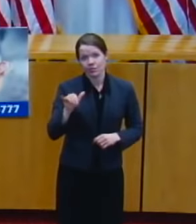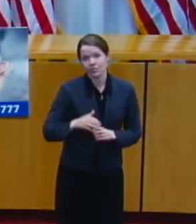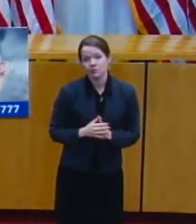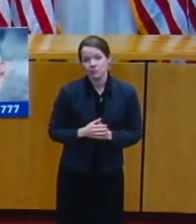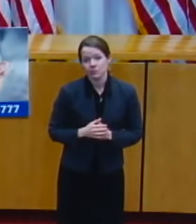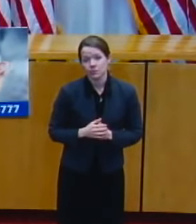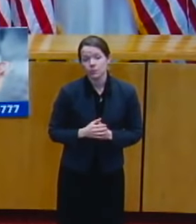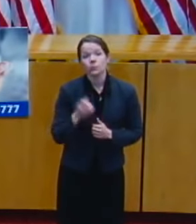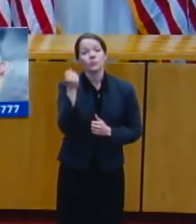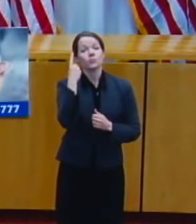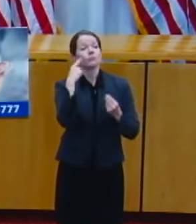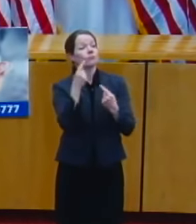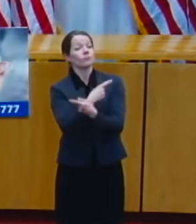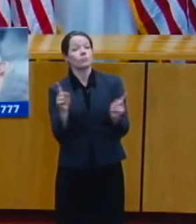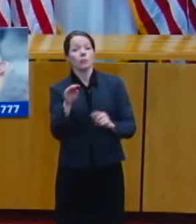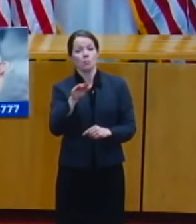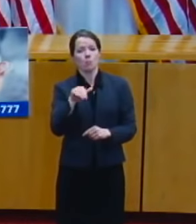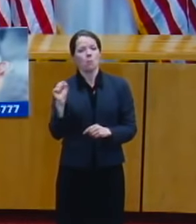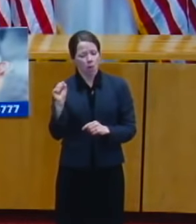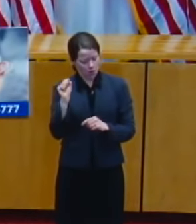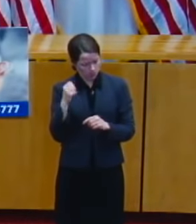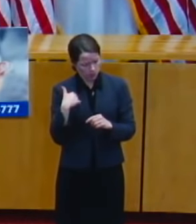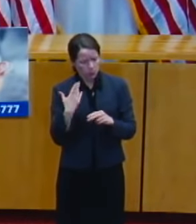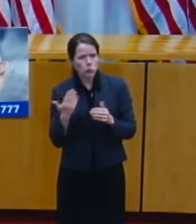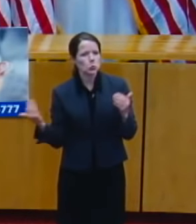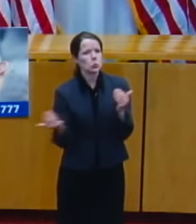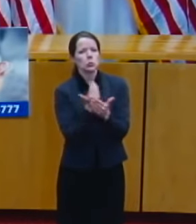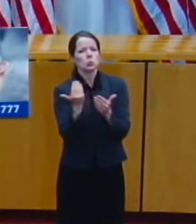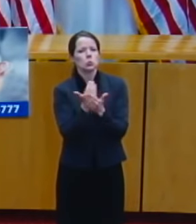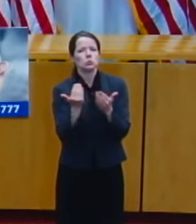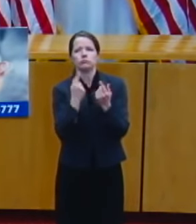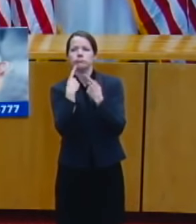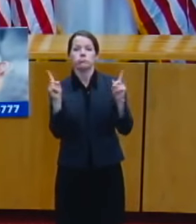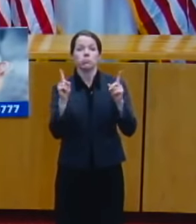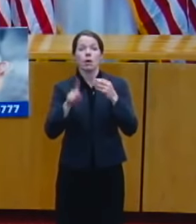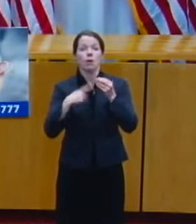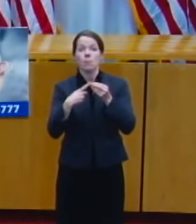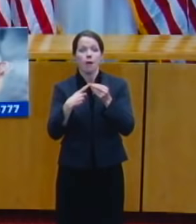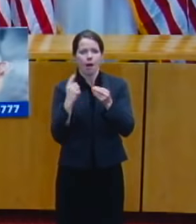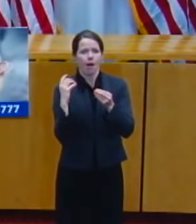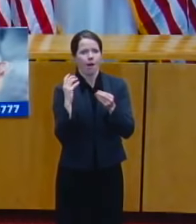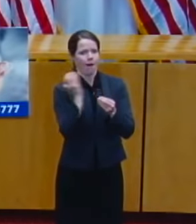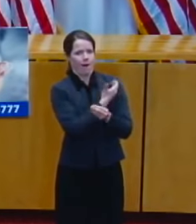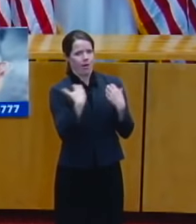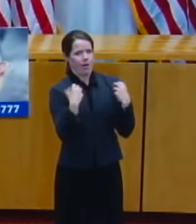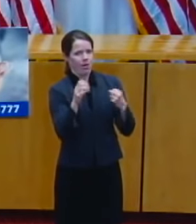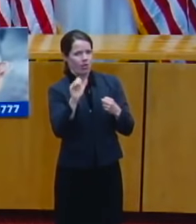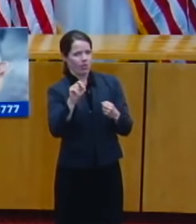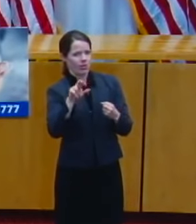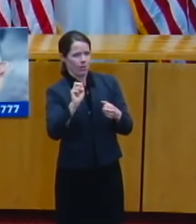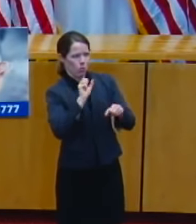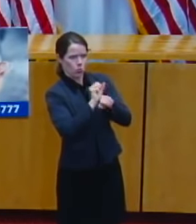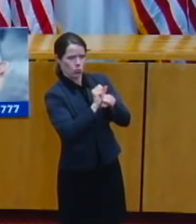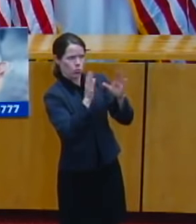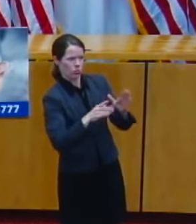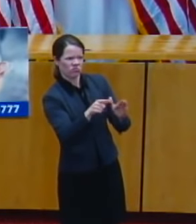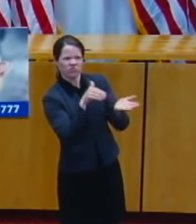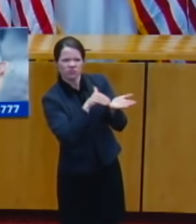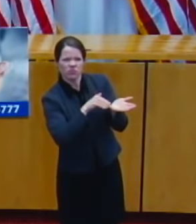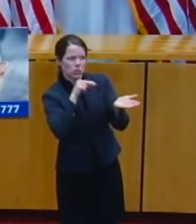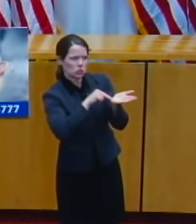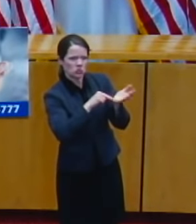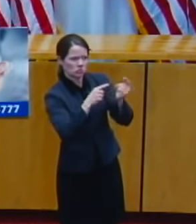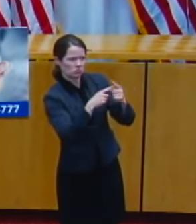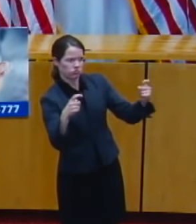healthcare workers and our healthcare providers. Federal and state law provides certain protections for healthcare workers and